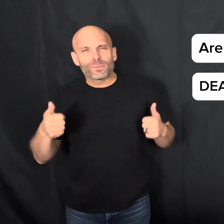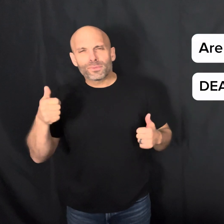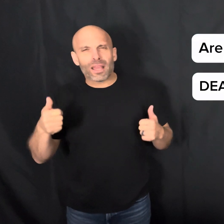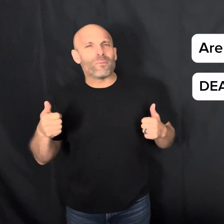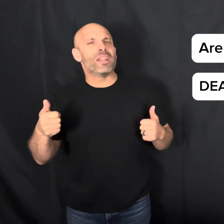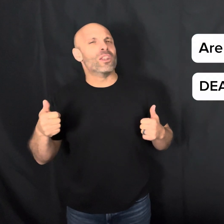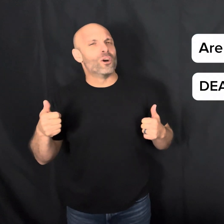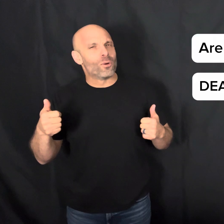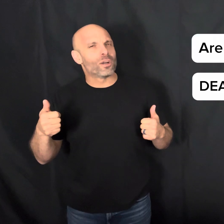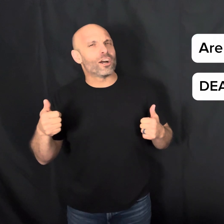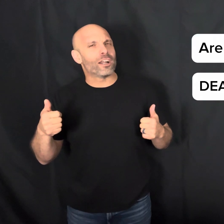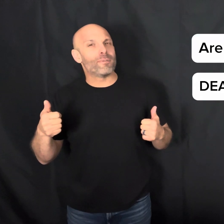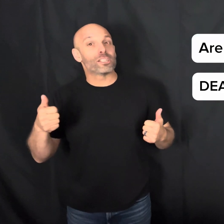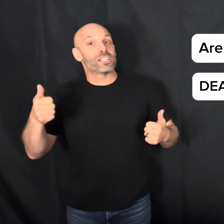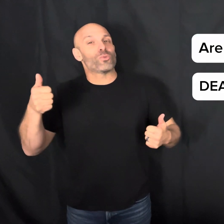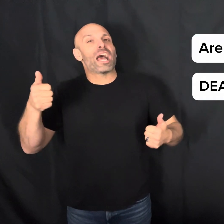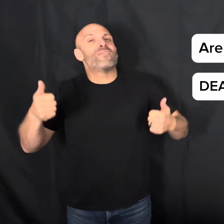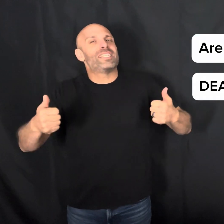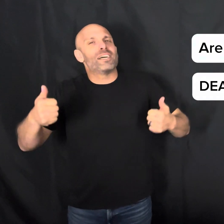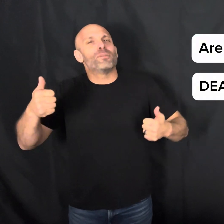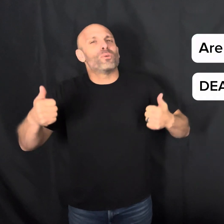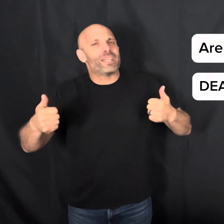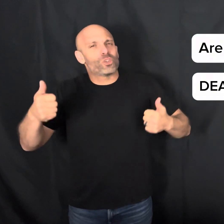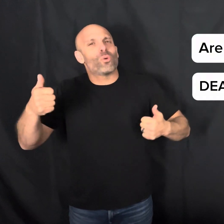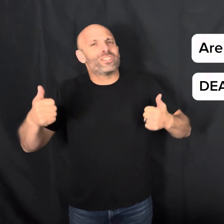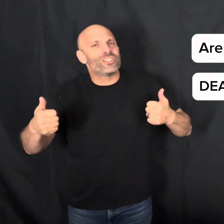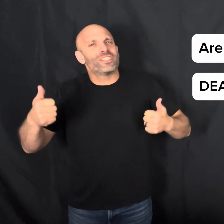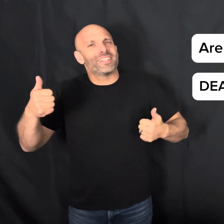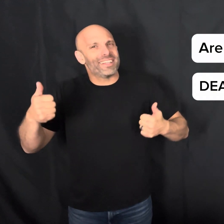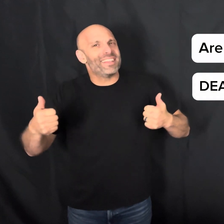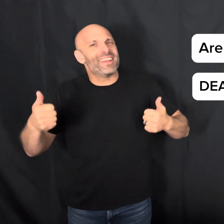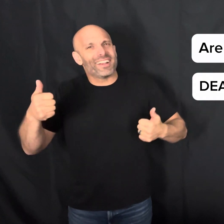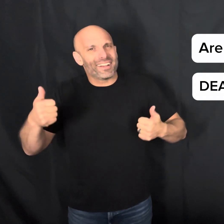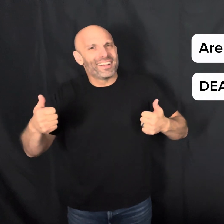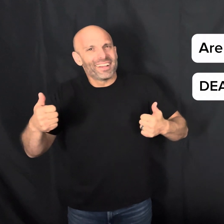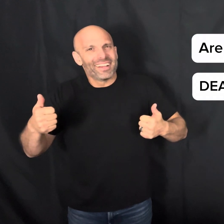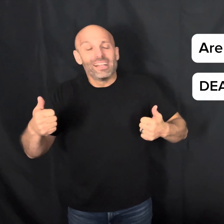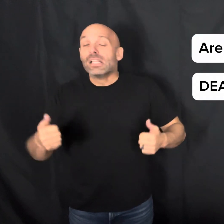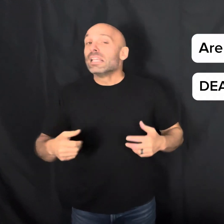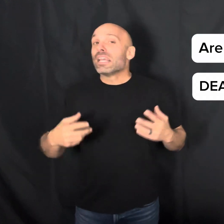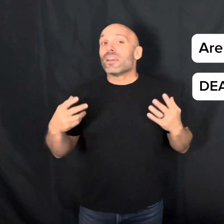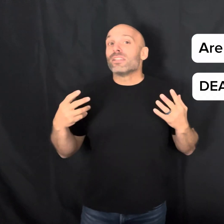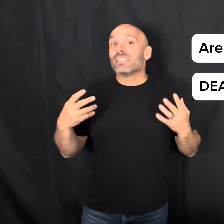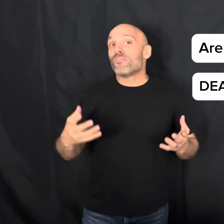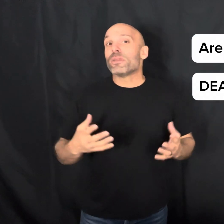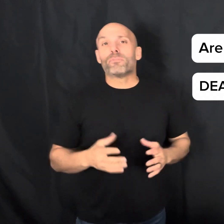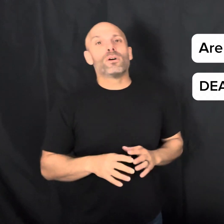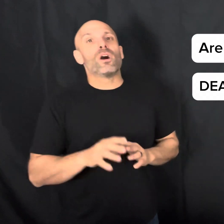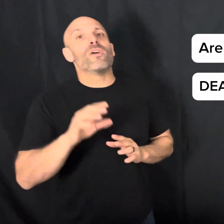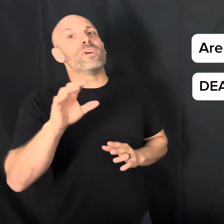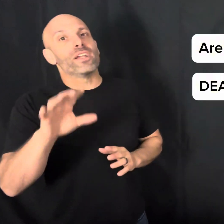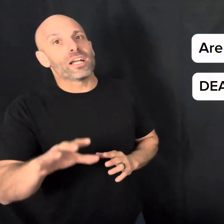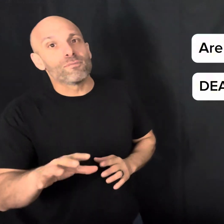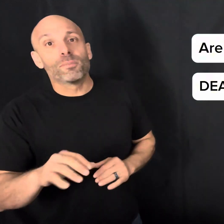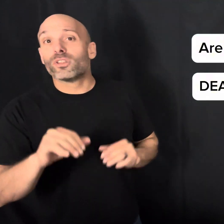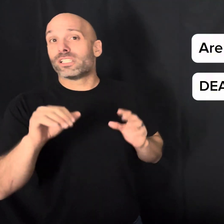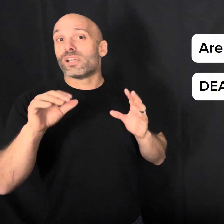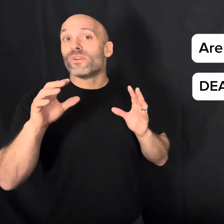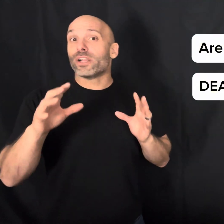And we lower our eyebrows because we have a WH question in there. Deaf people are very comfortable. This is a very